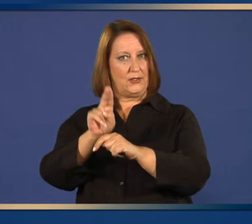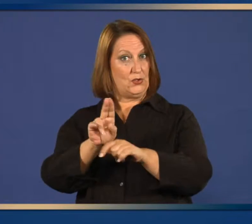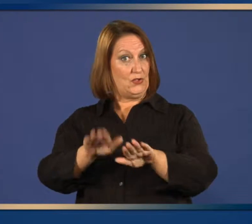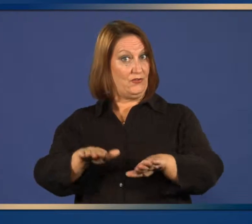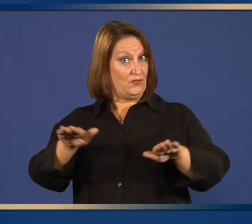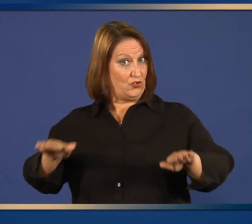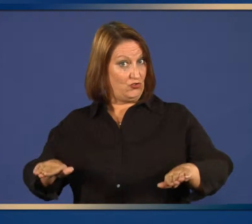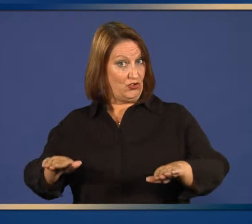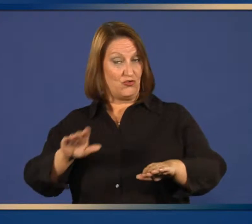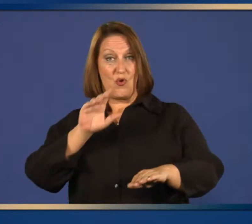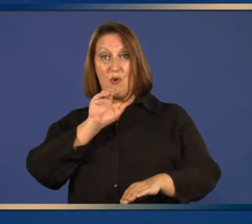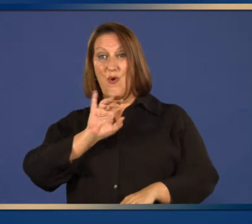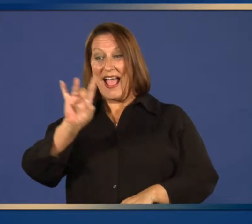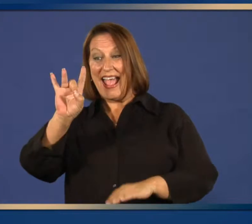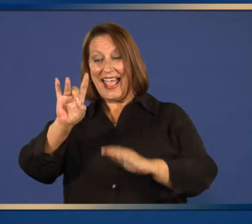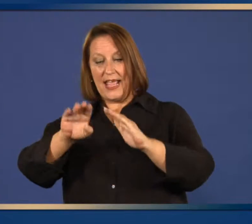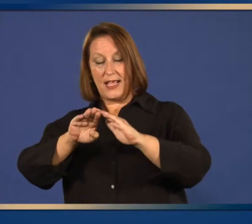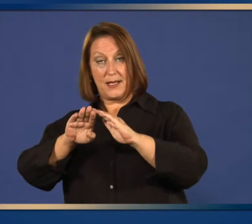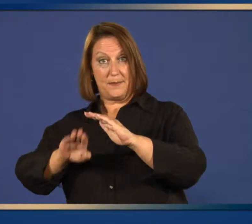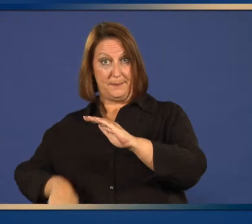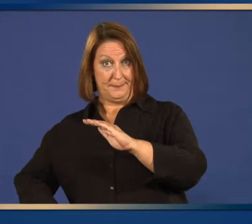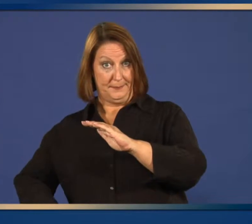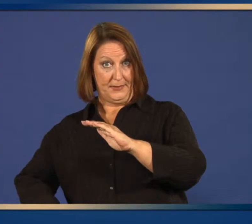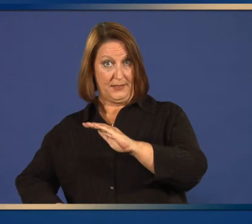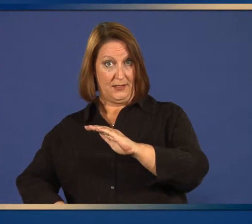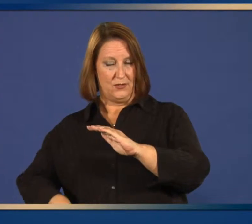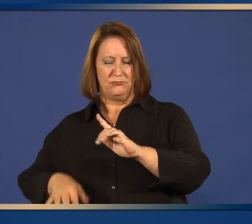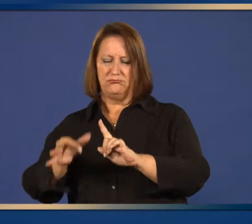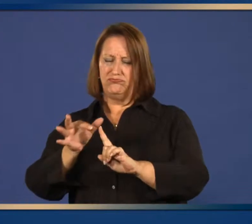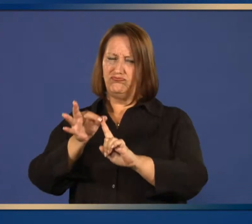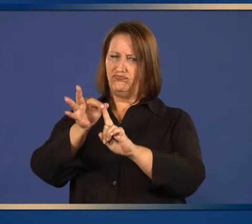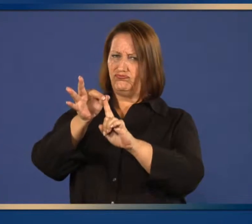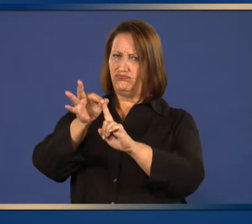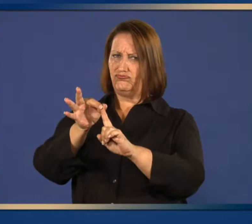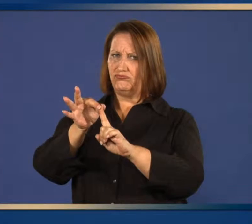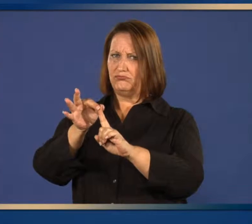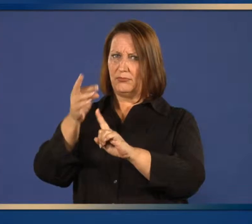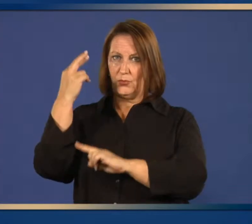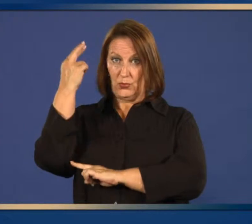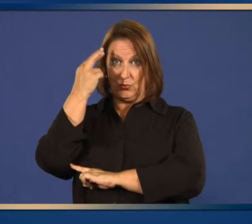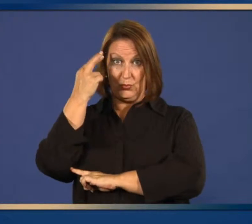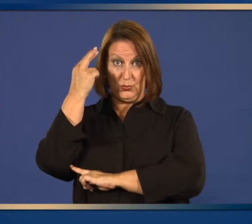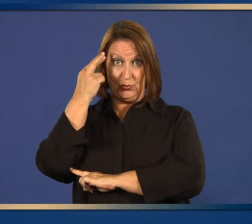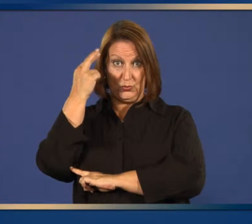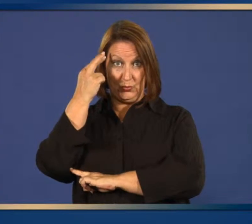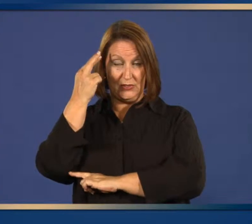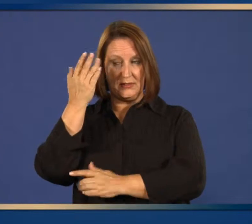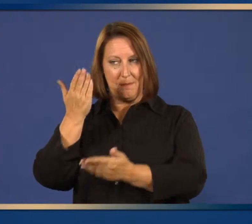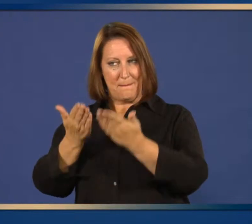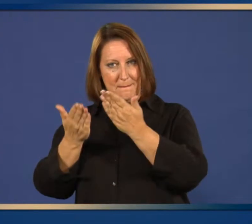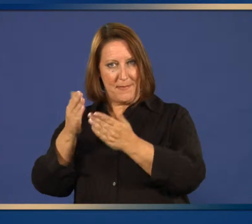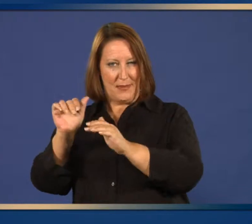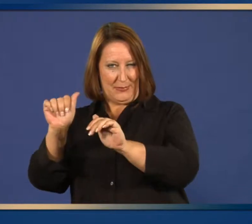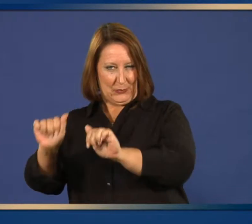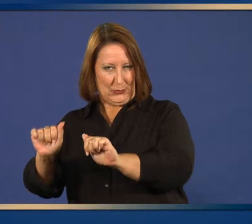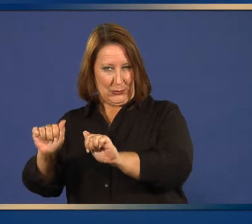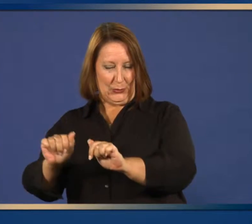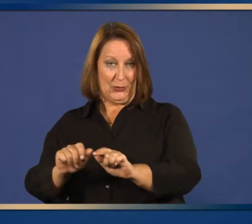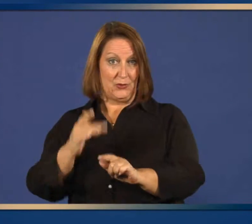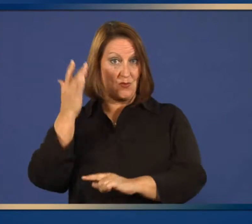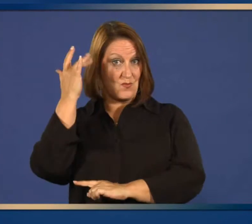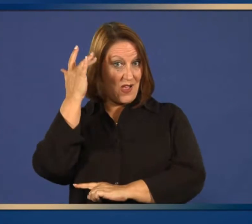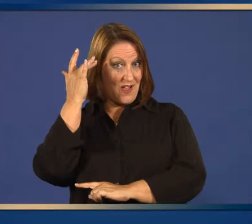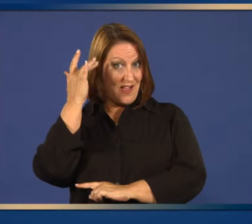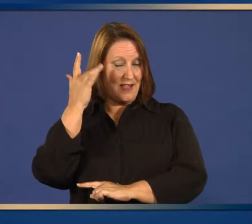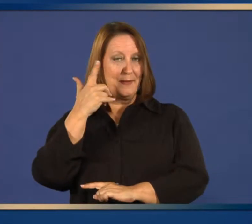should not be given to children 8 years of age or younger, except in special